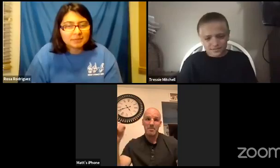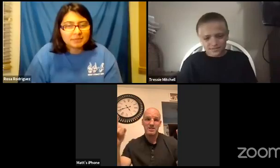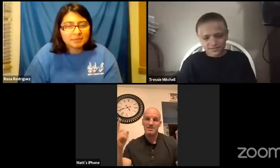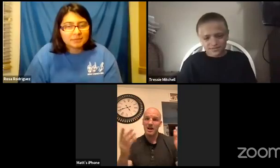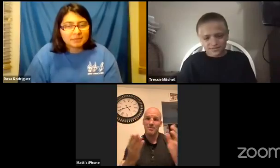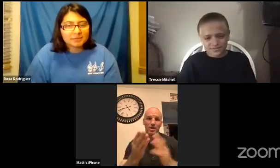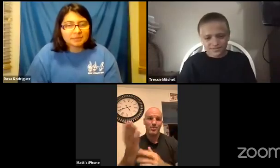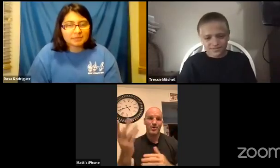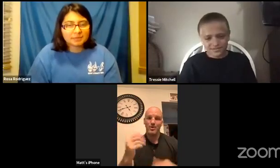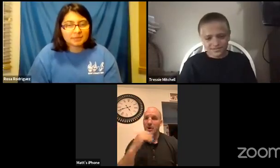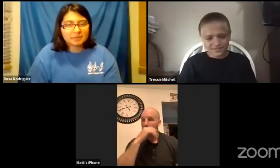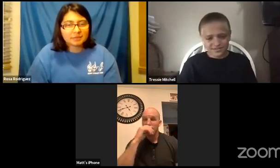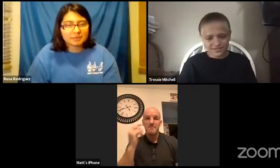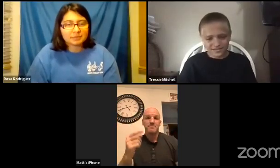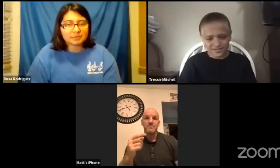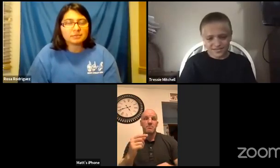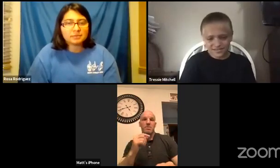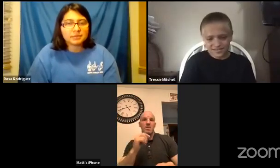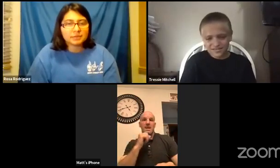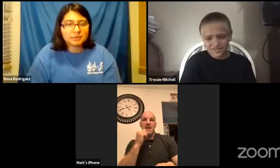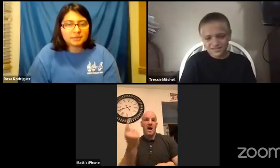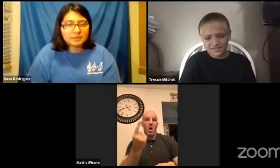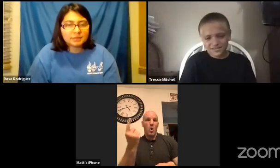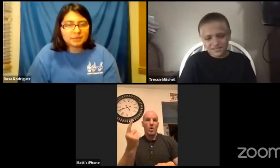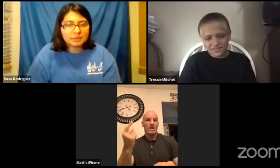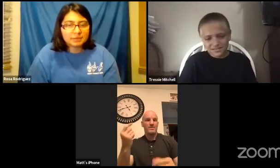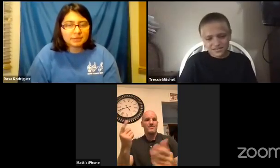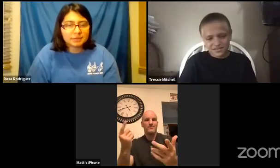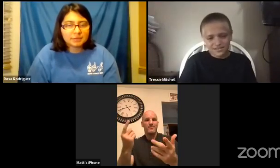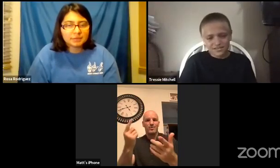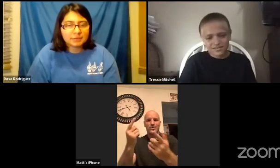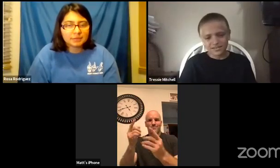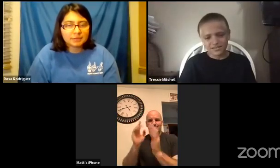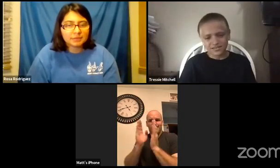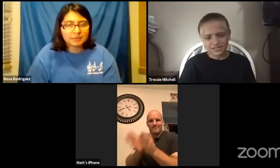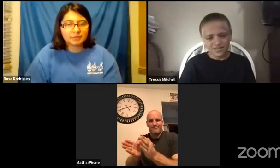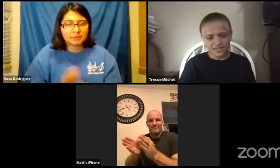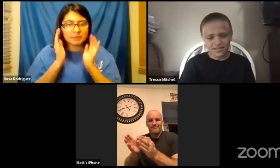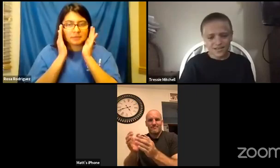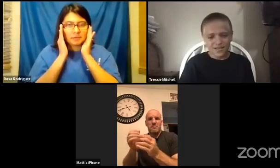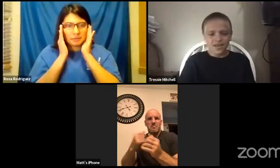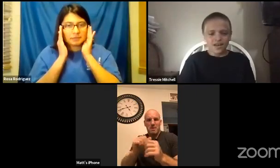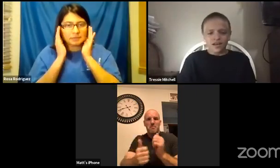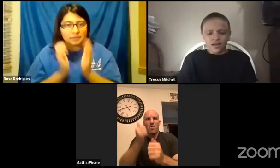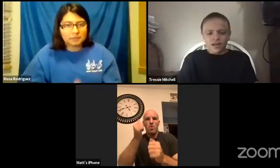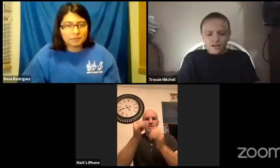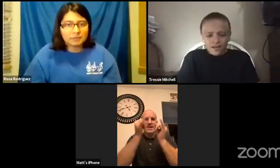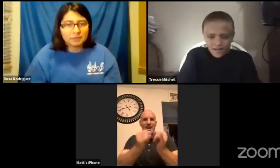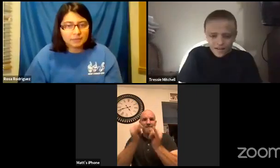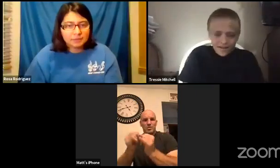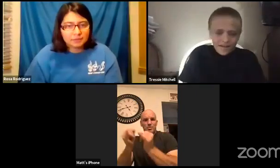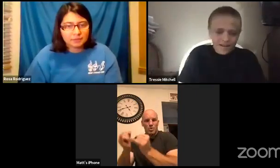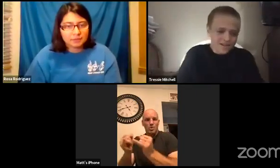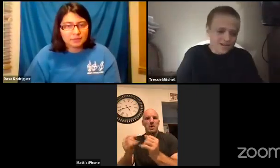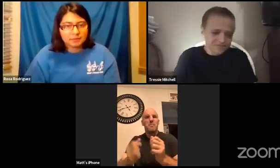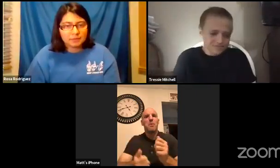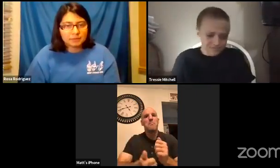I have so many accomplishments that I can share. Not